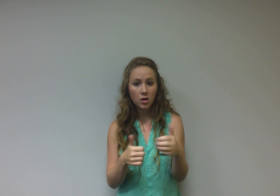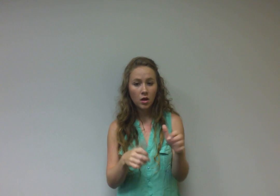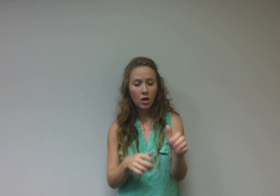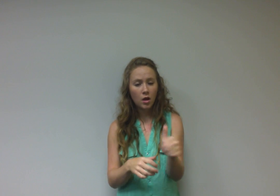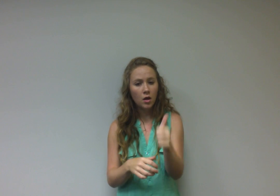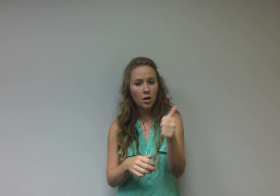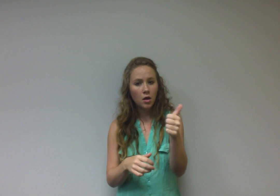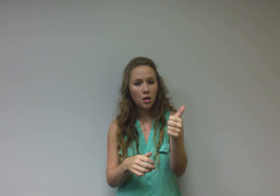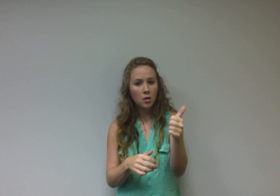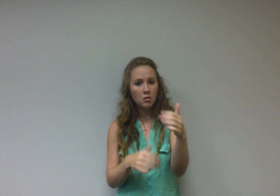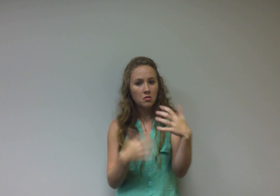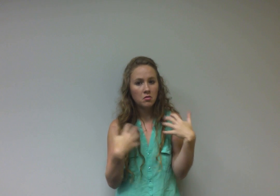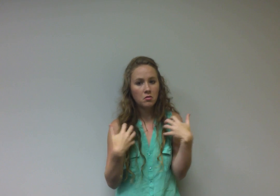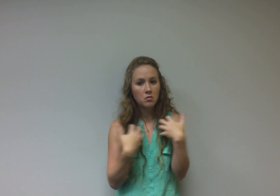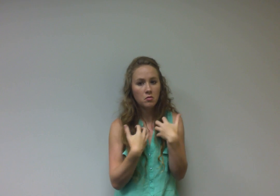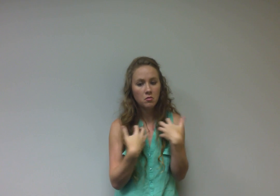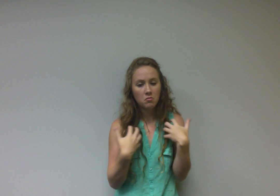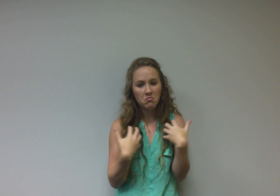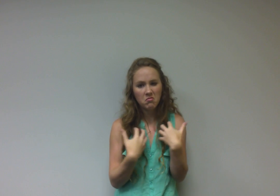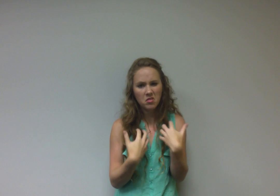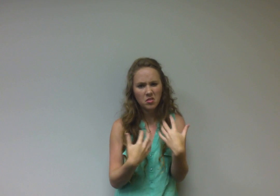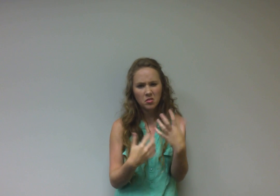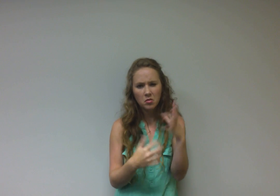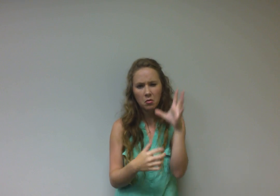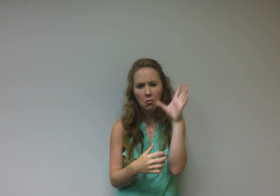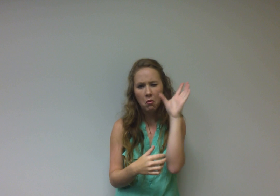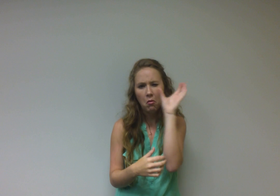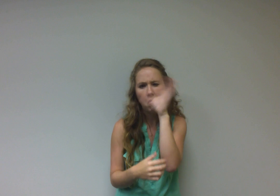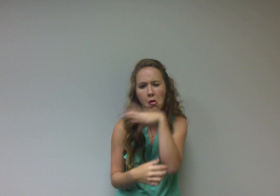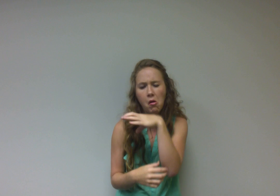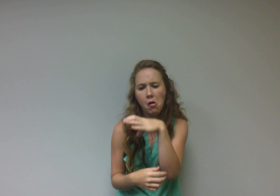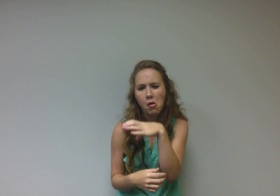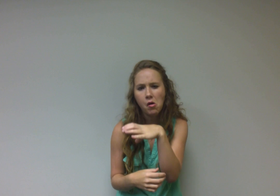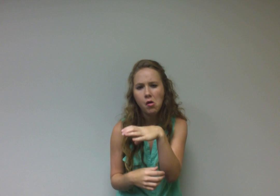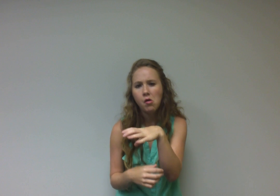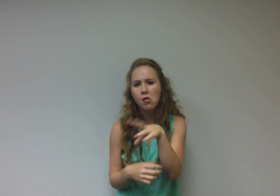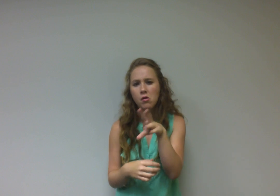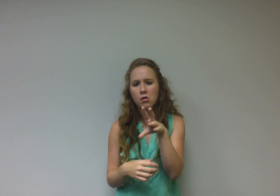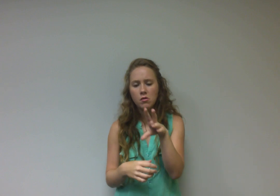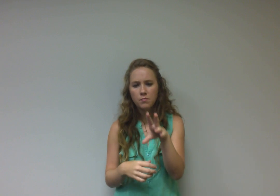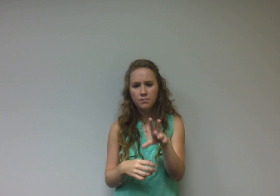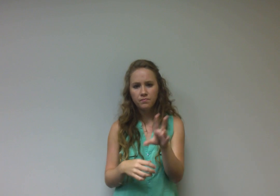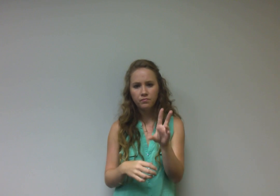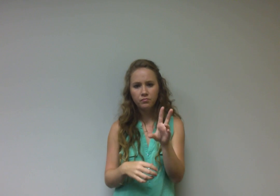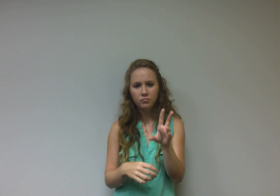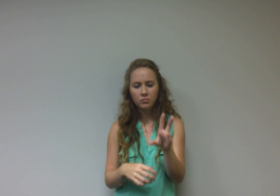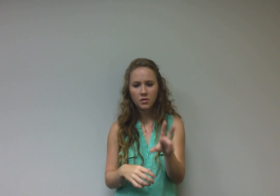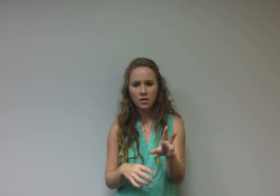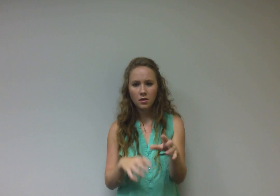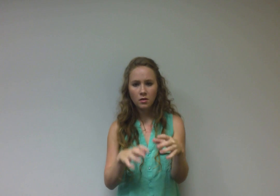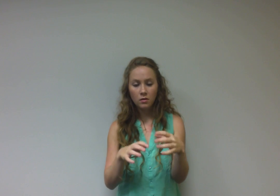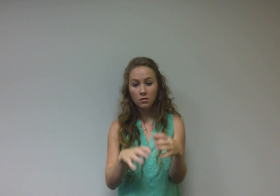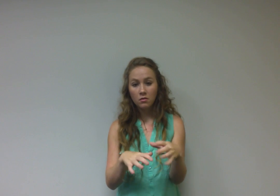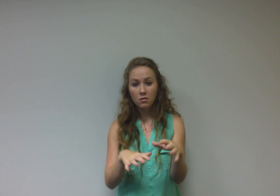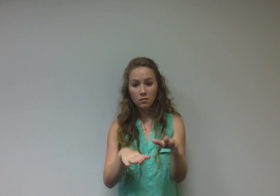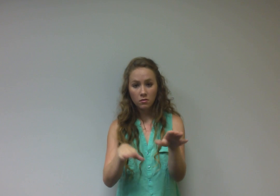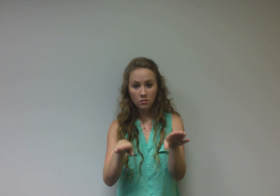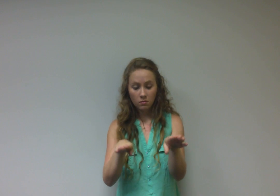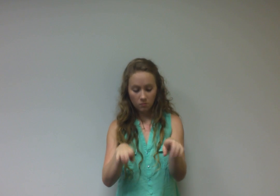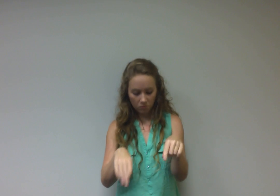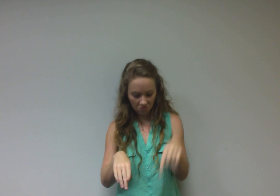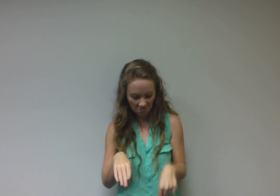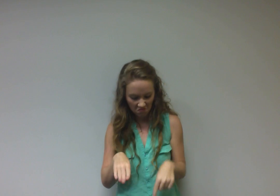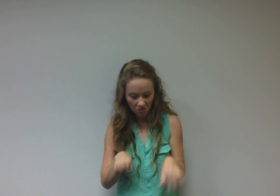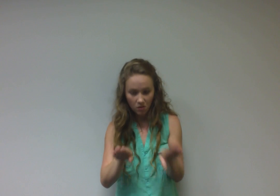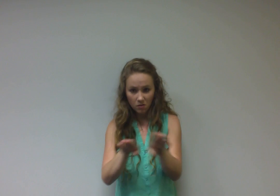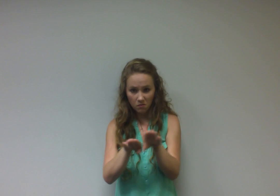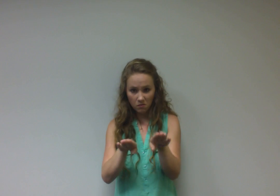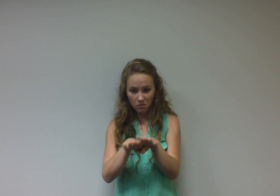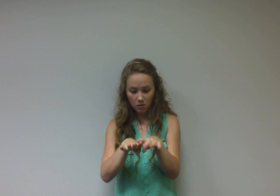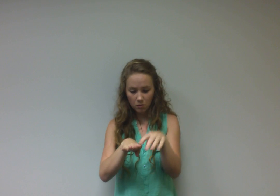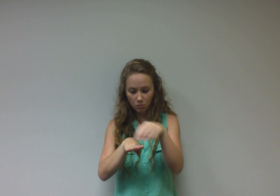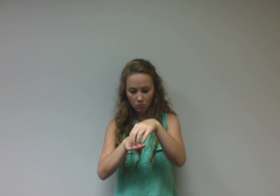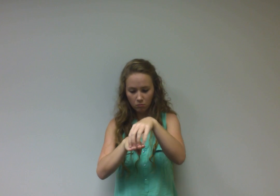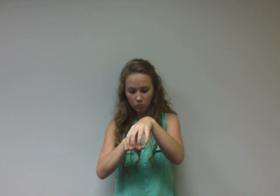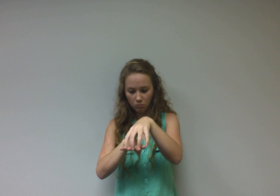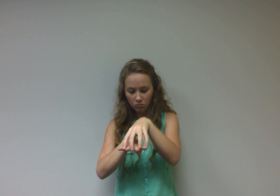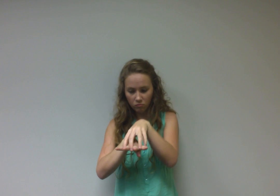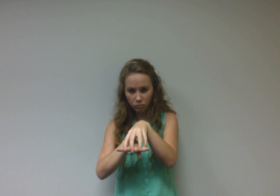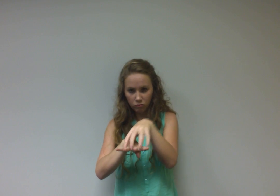With webbed feet and a long snout, the Pyrenean desman is in a group all of its own, though it's distantly related to the mole you